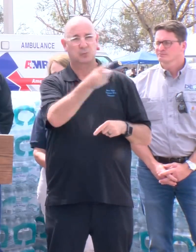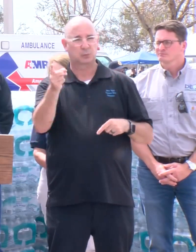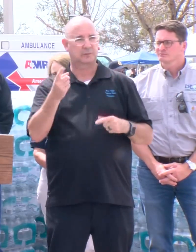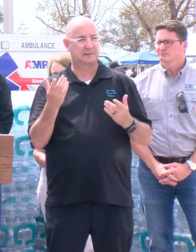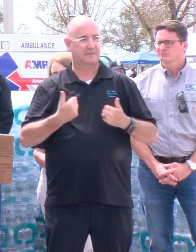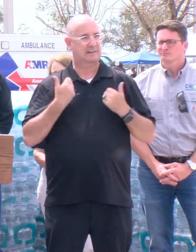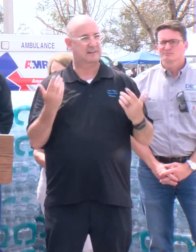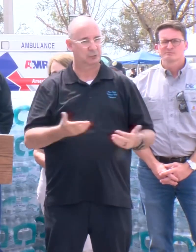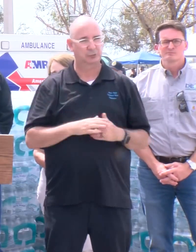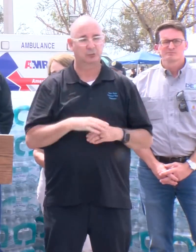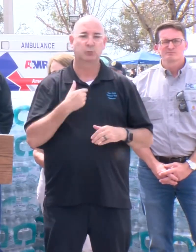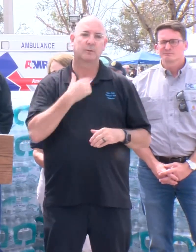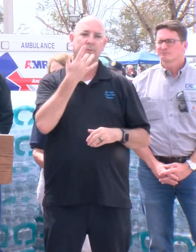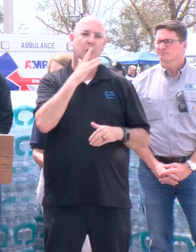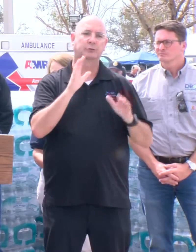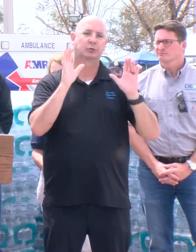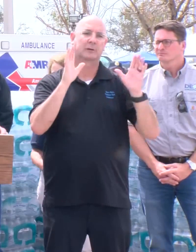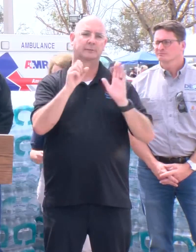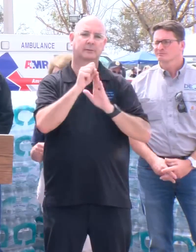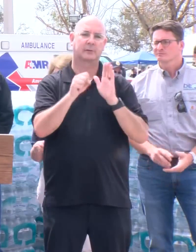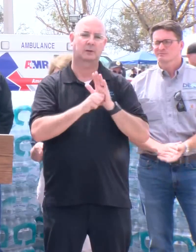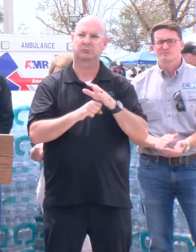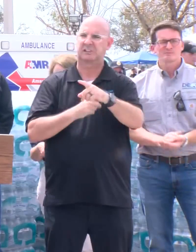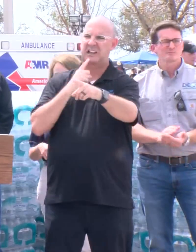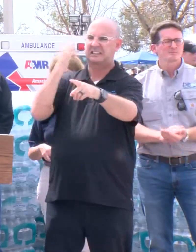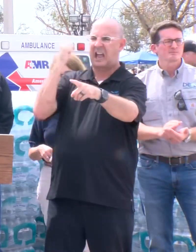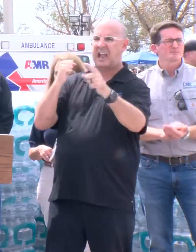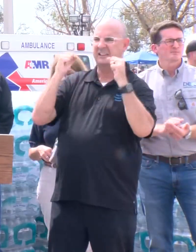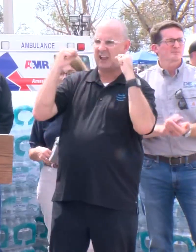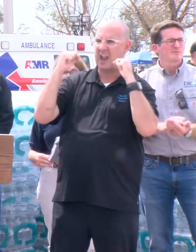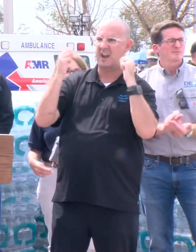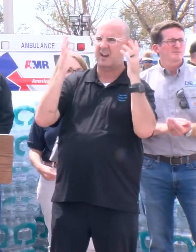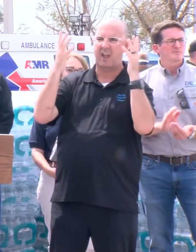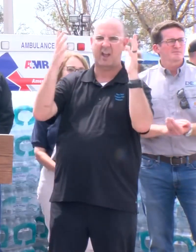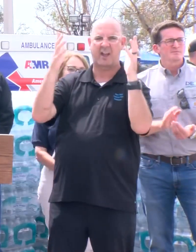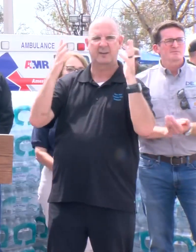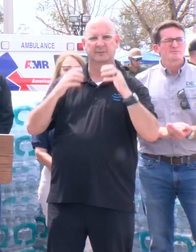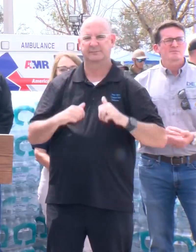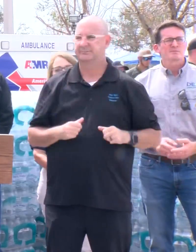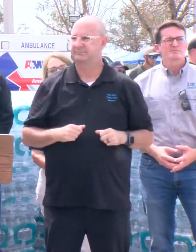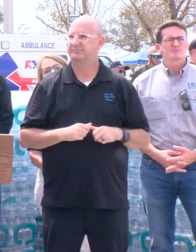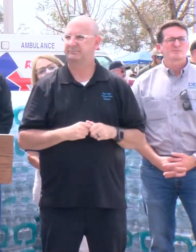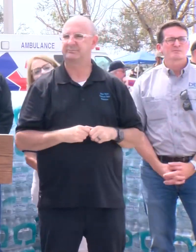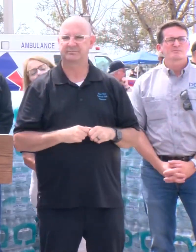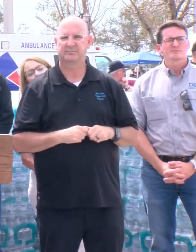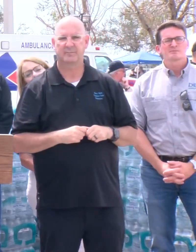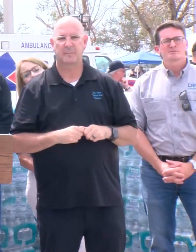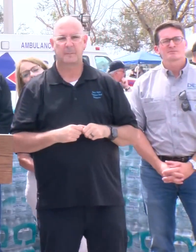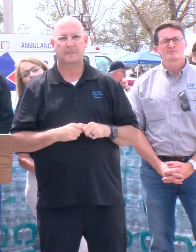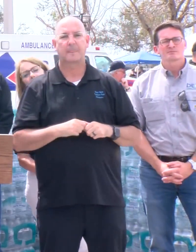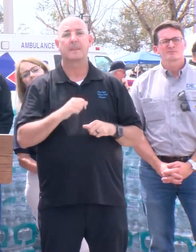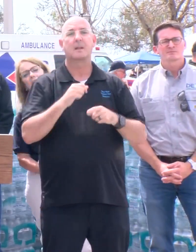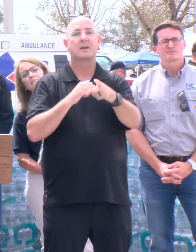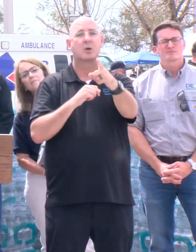and have a lot of great people. So thank you all. Okay, any questions? Yes, ma'am.